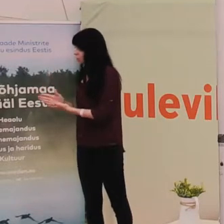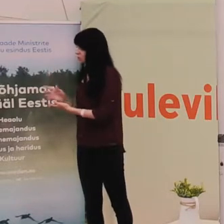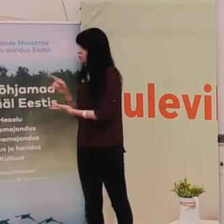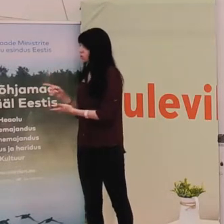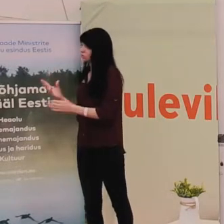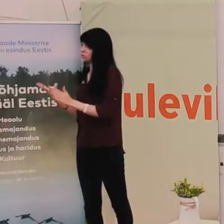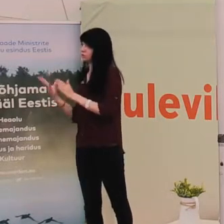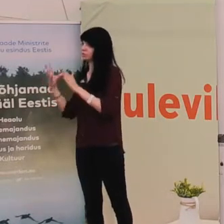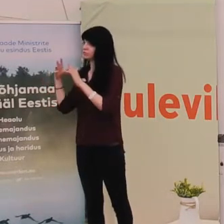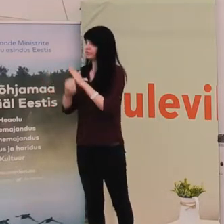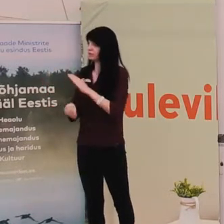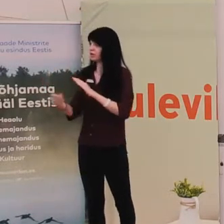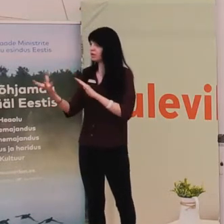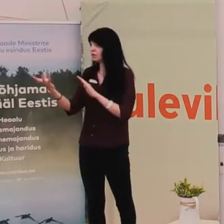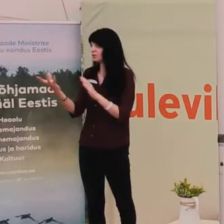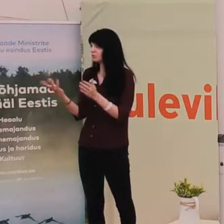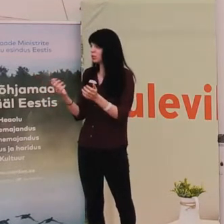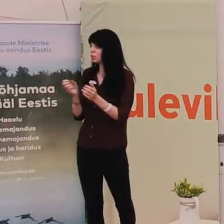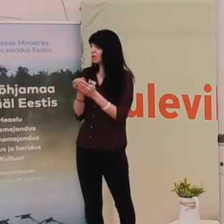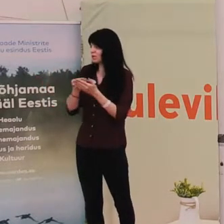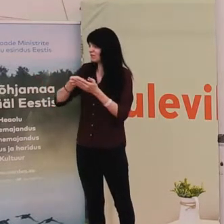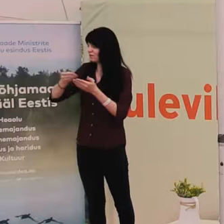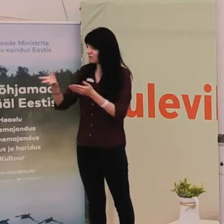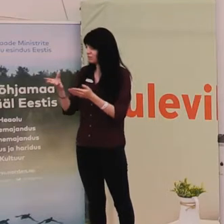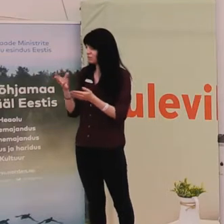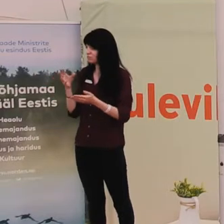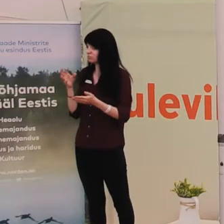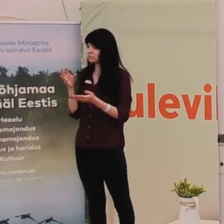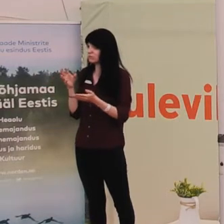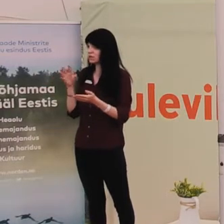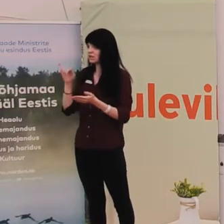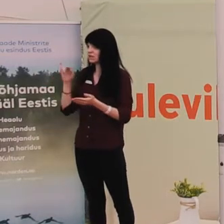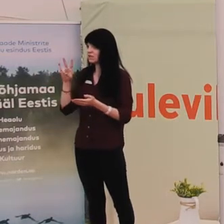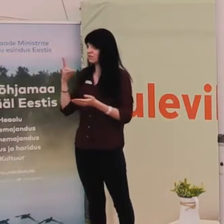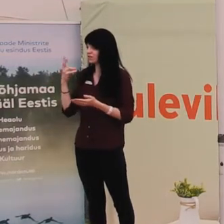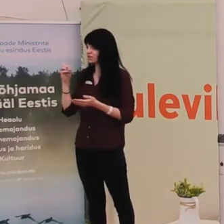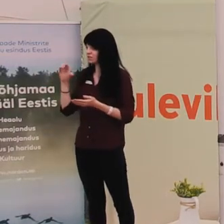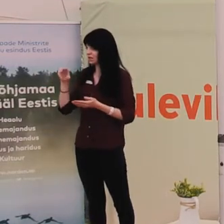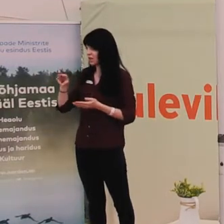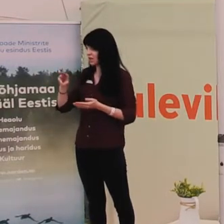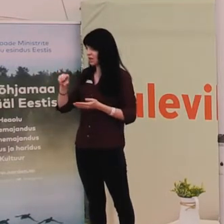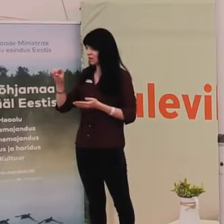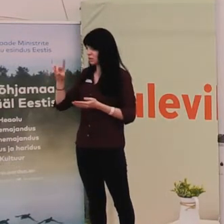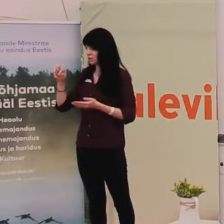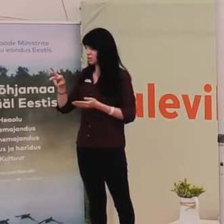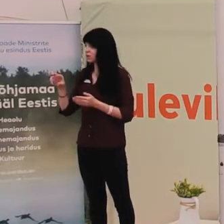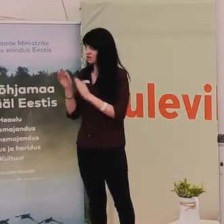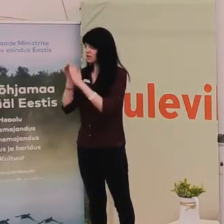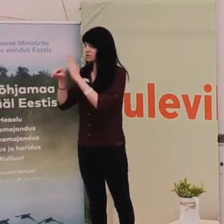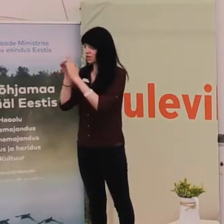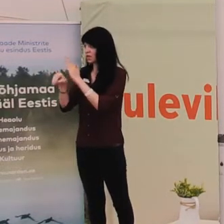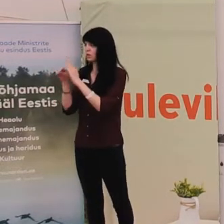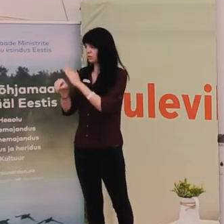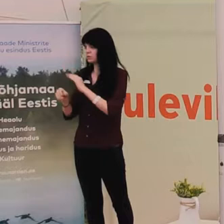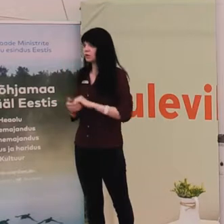into the budgets and investment decisions. But environmental goods and services do not have a price, or then have a